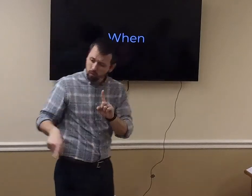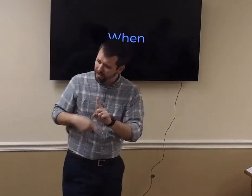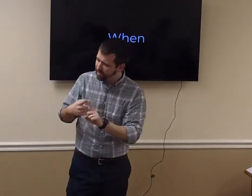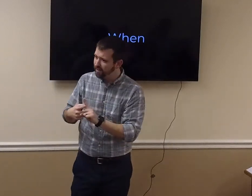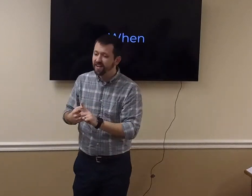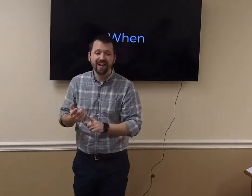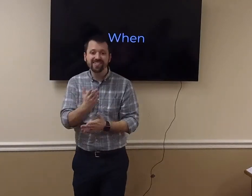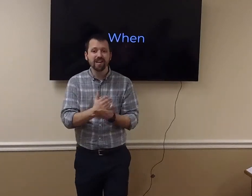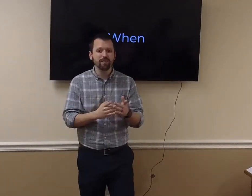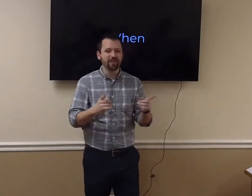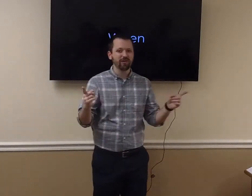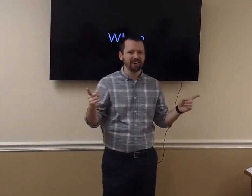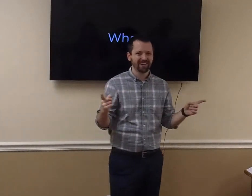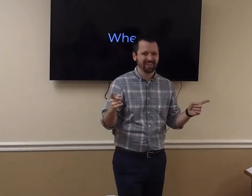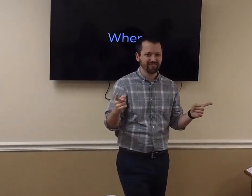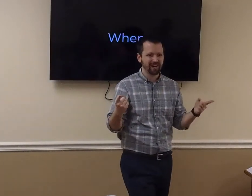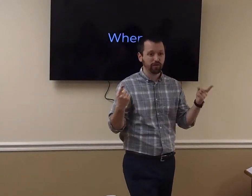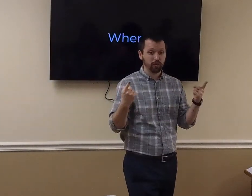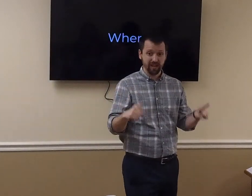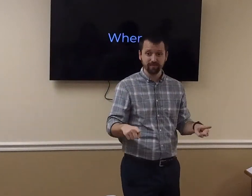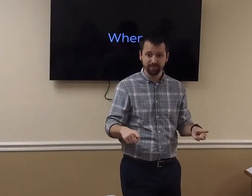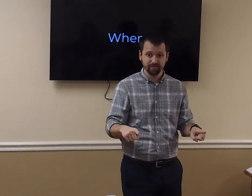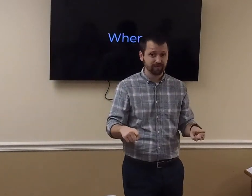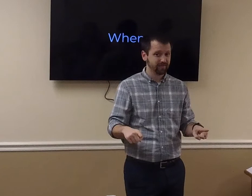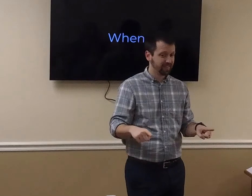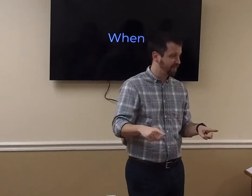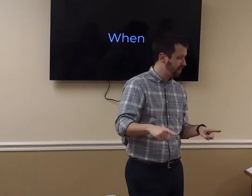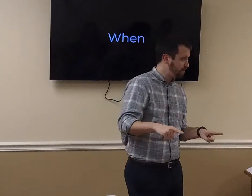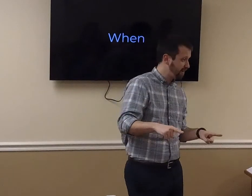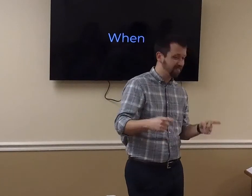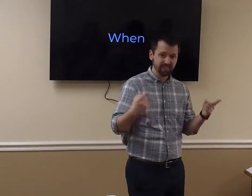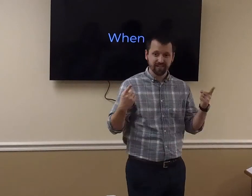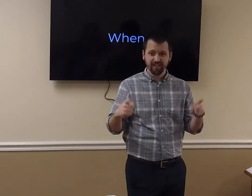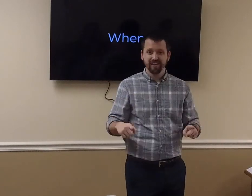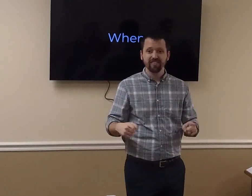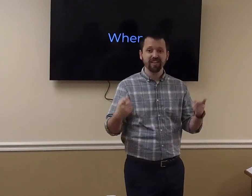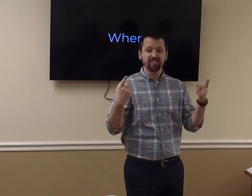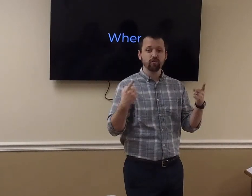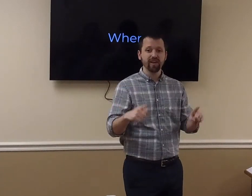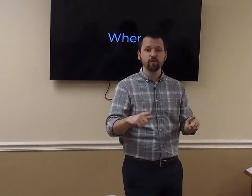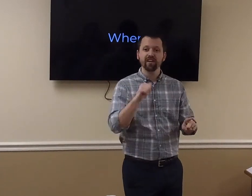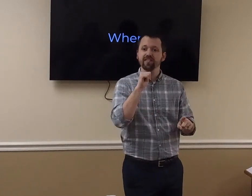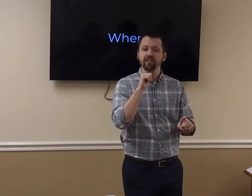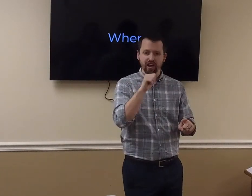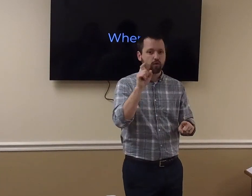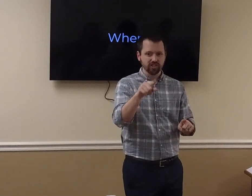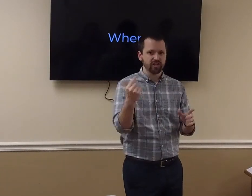When? Now some of you might have learned when. Is that ringing a bell? Yes. This is when it's not a question